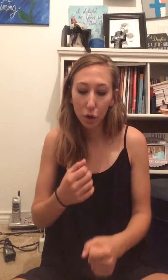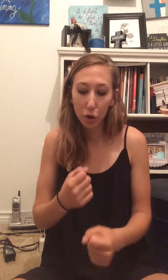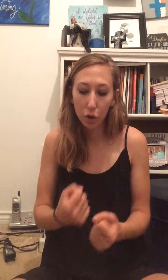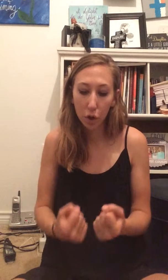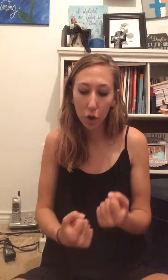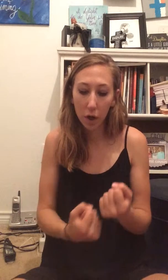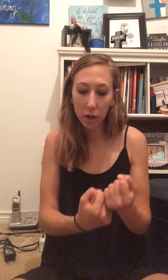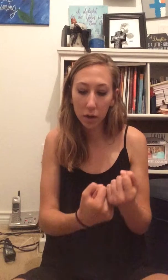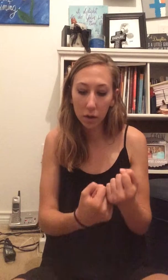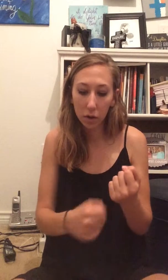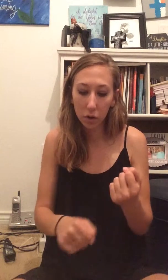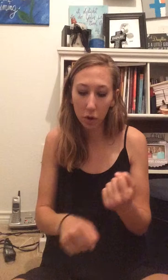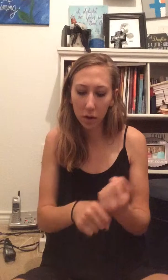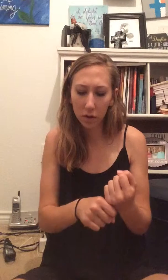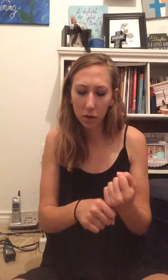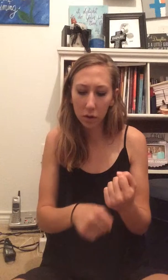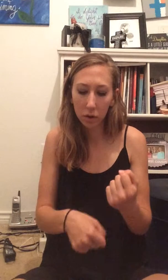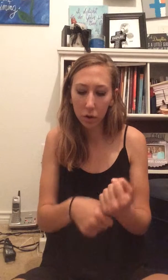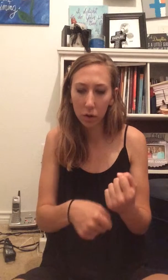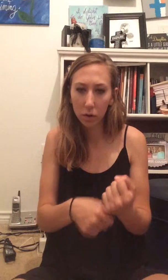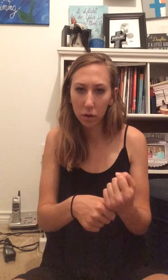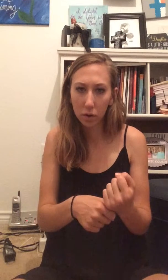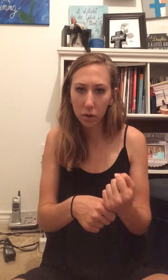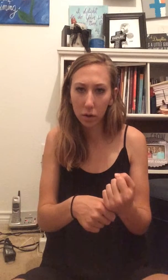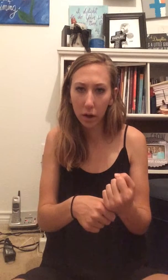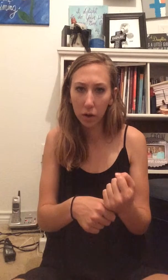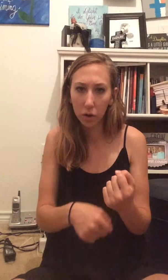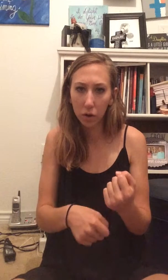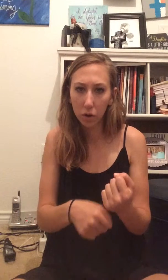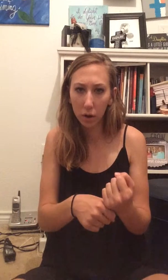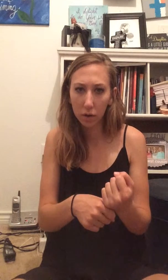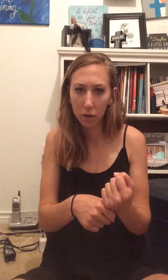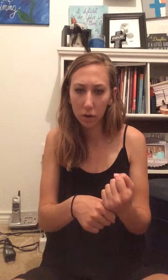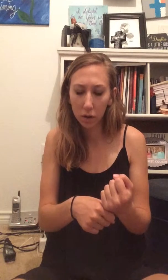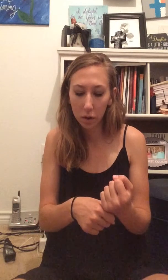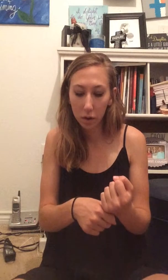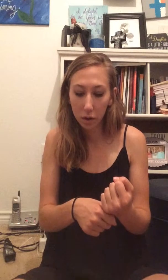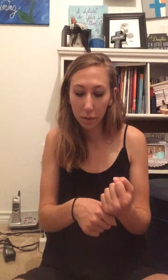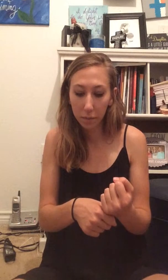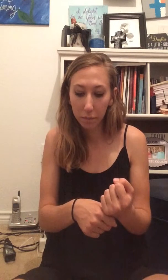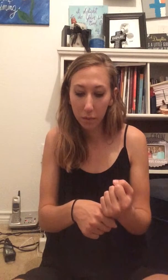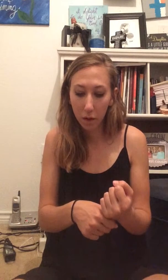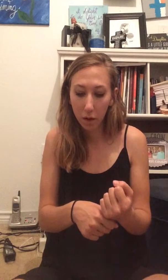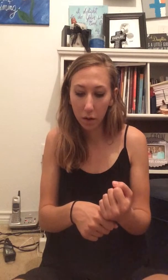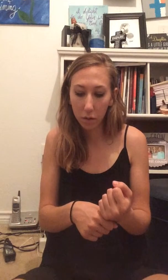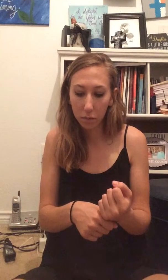trust, trust, trust, yeah, trust, um,